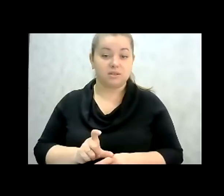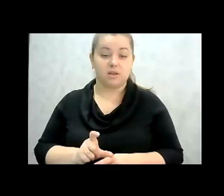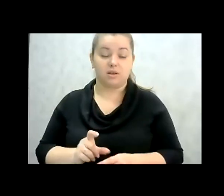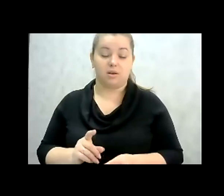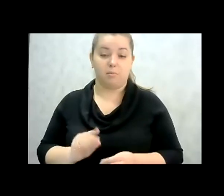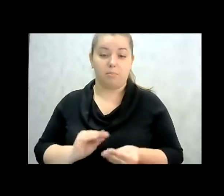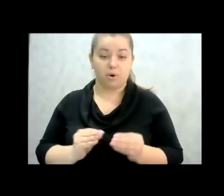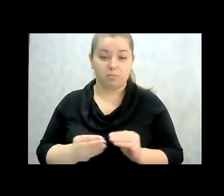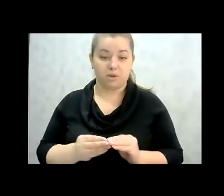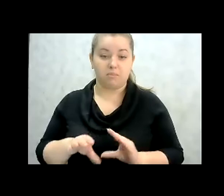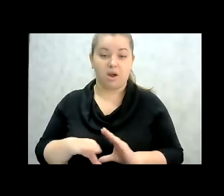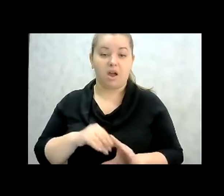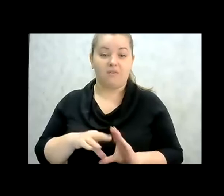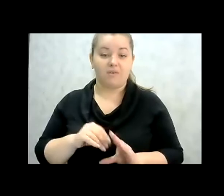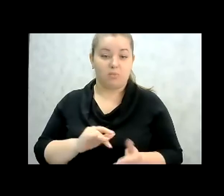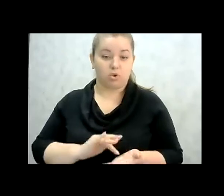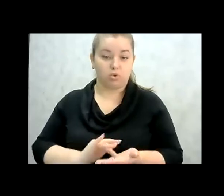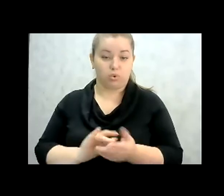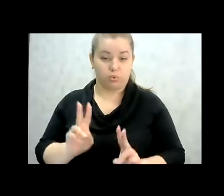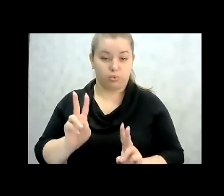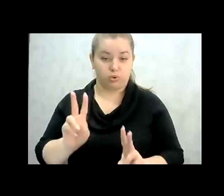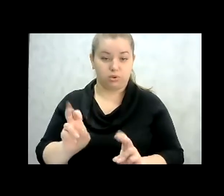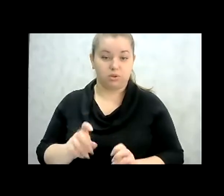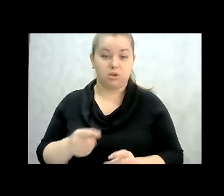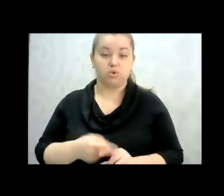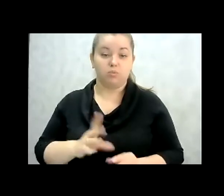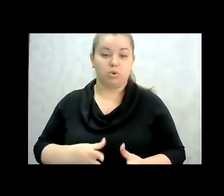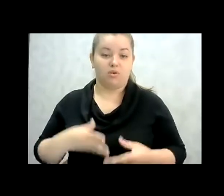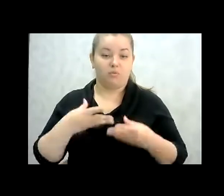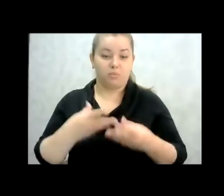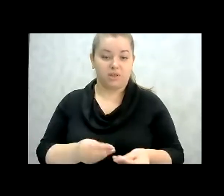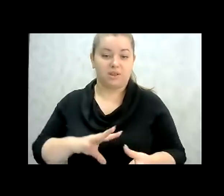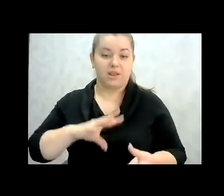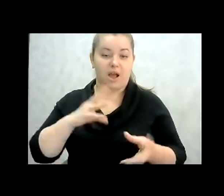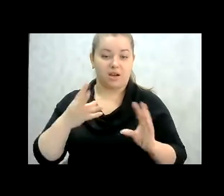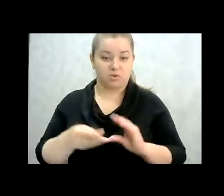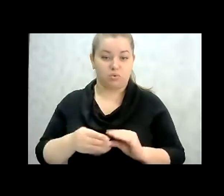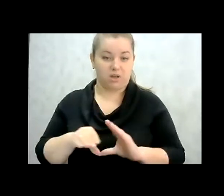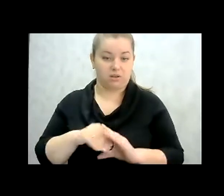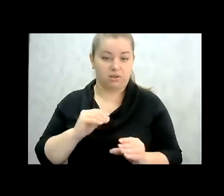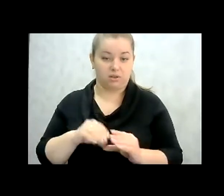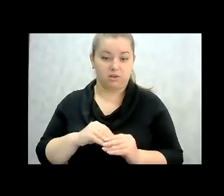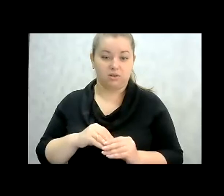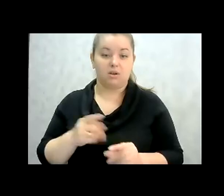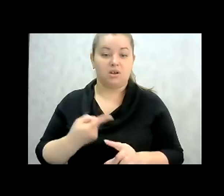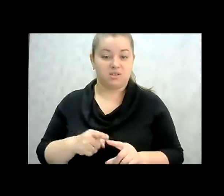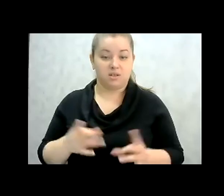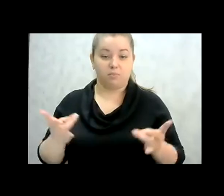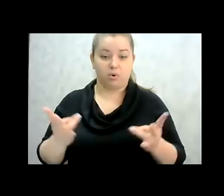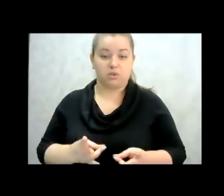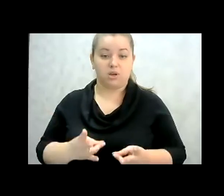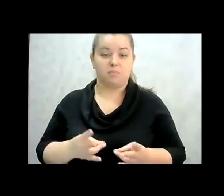13%. This problem of electoral tourism is noticeable